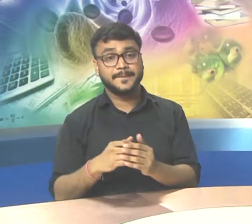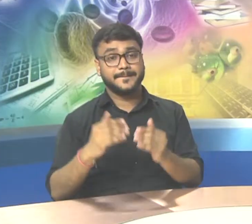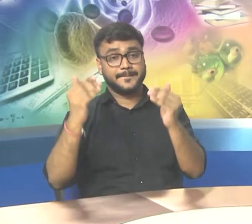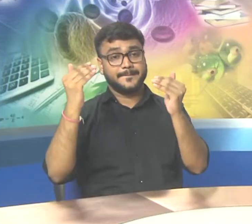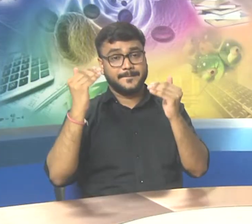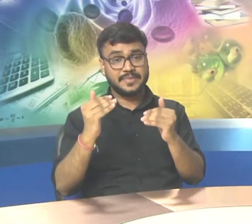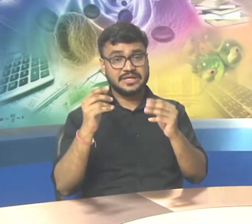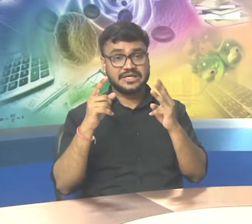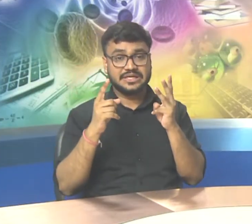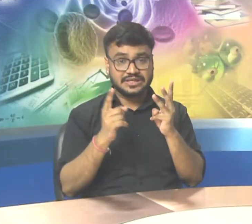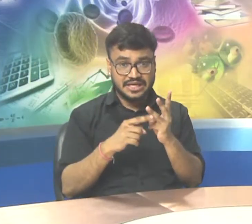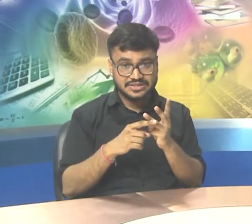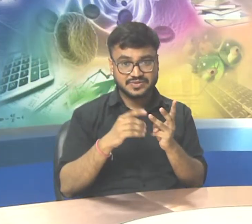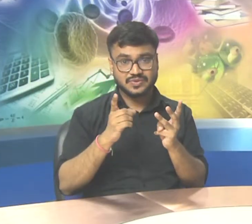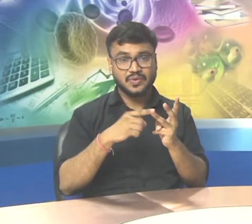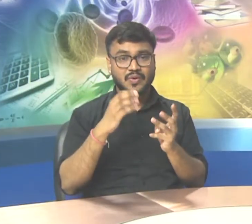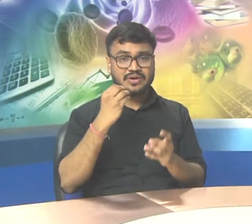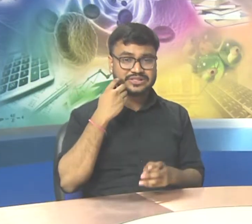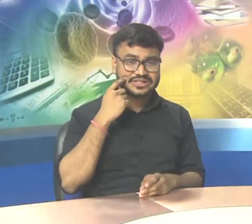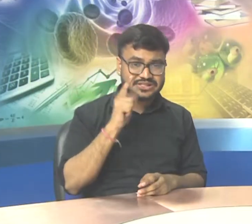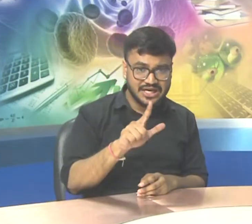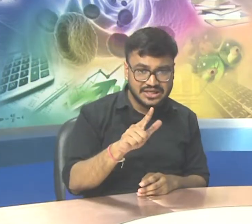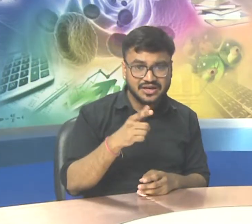soybean, peas, pulses,